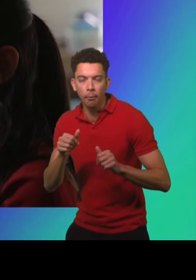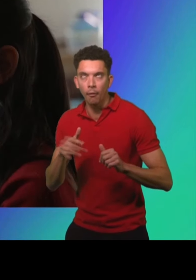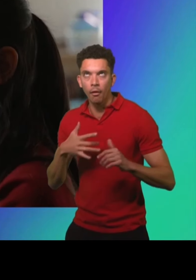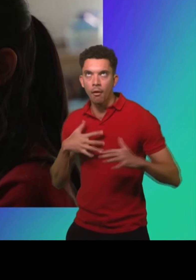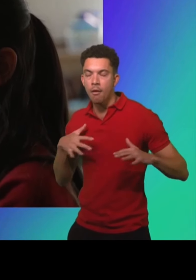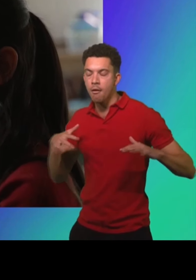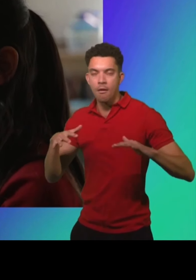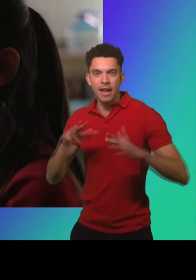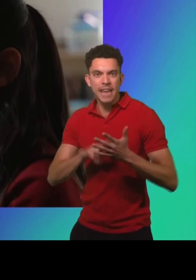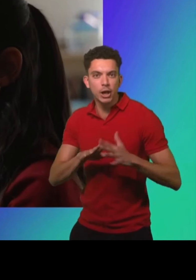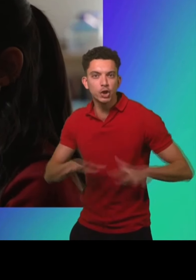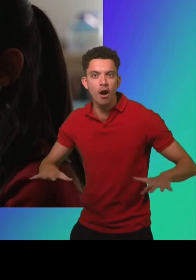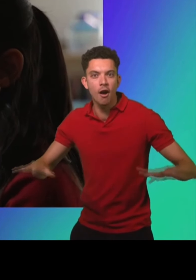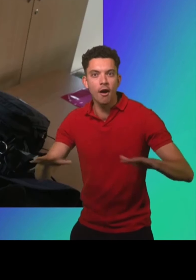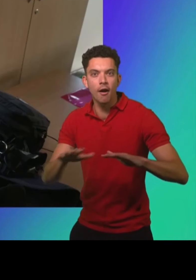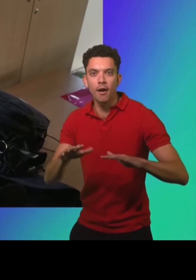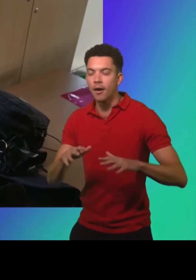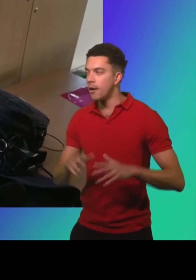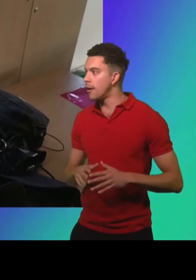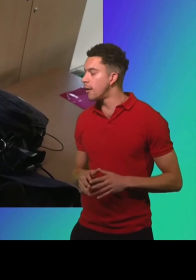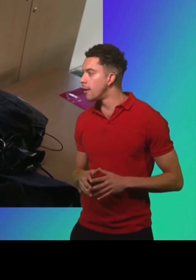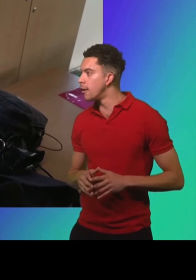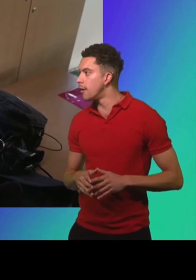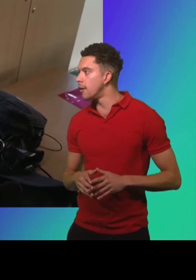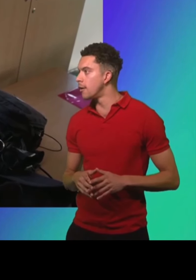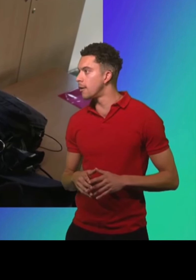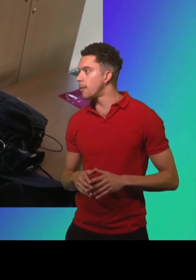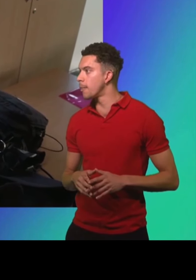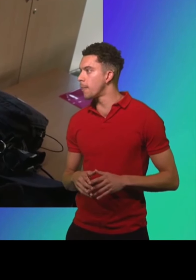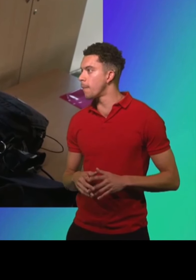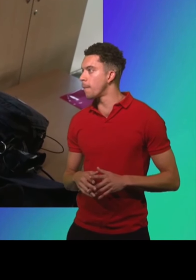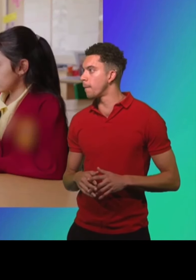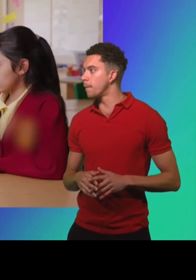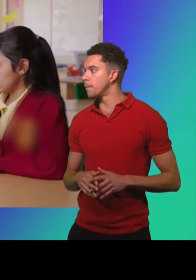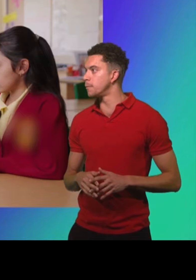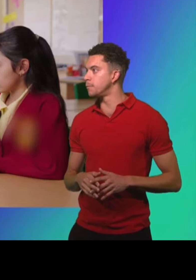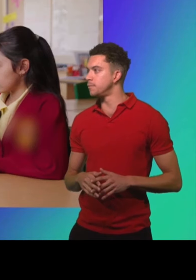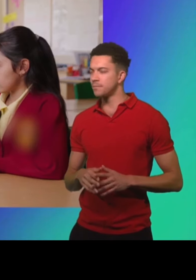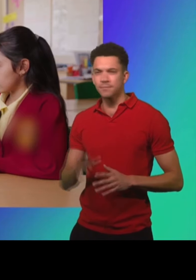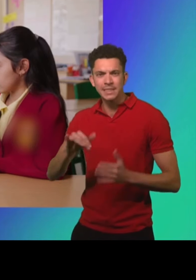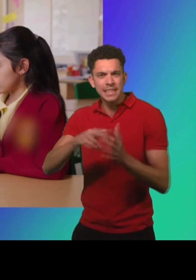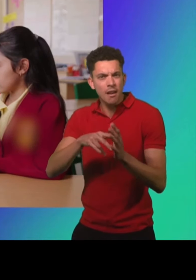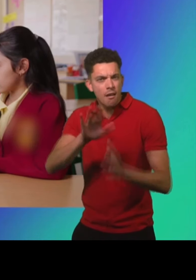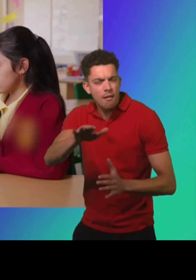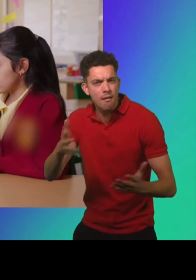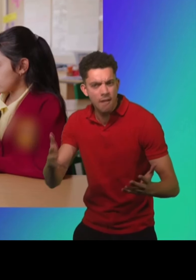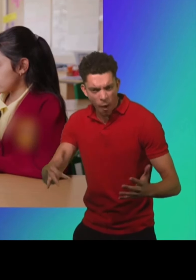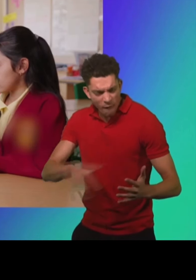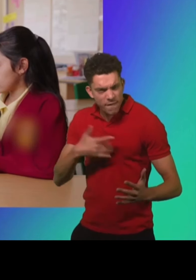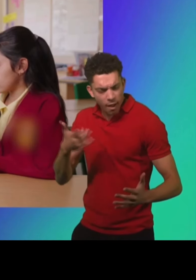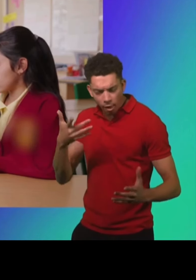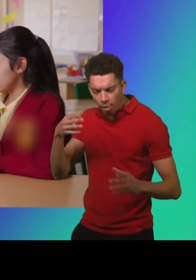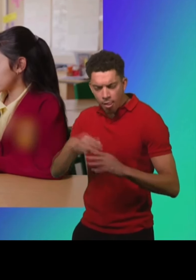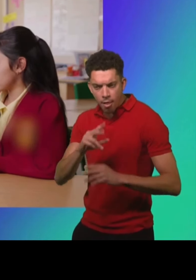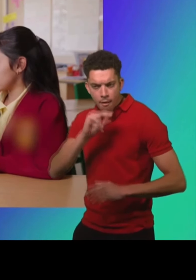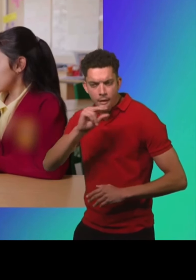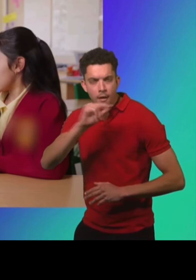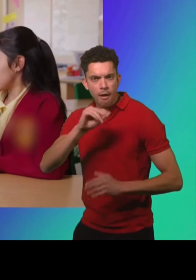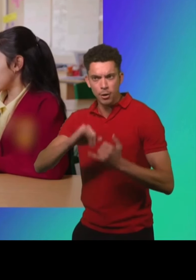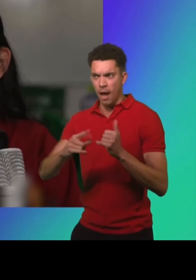will become a voice for nature. So, Sana, how did it feel narrating one of Sir David Attenborough's